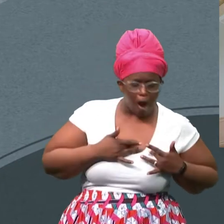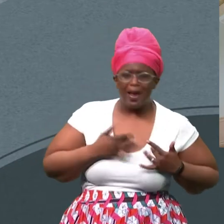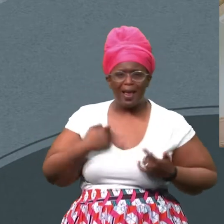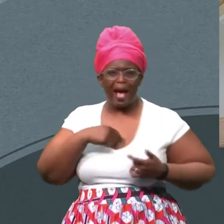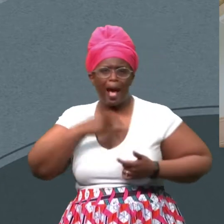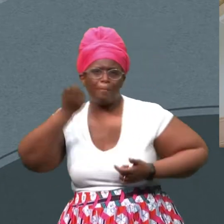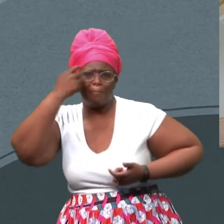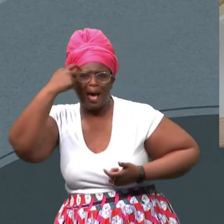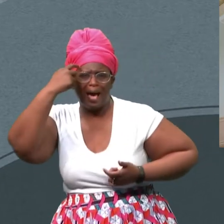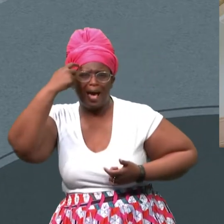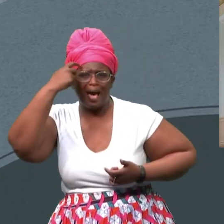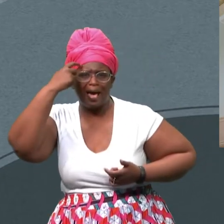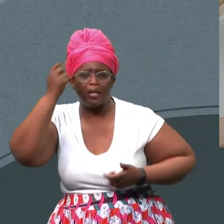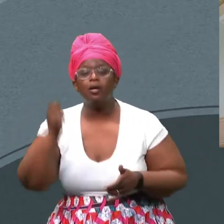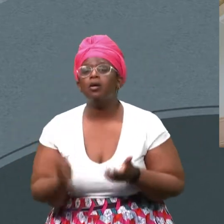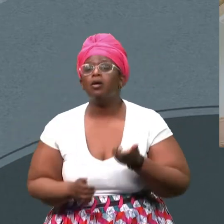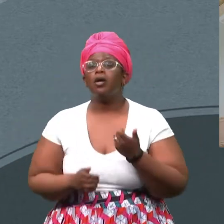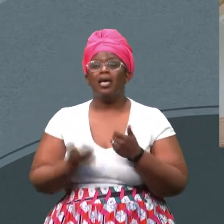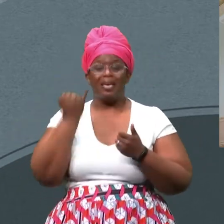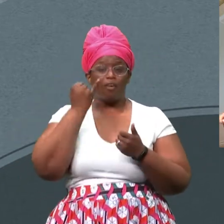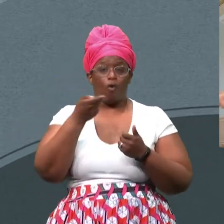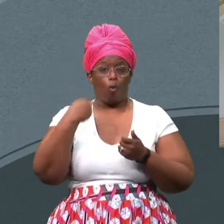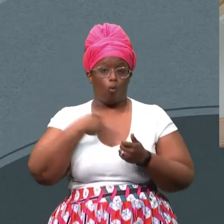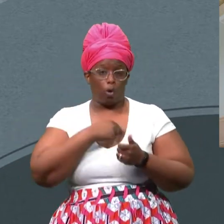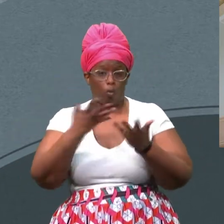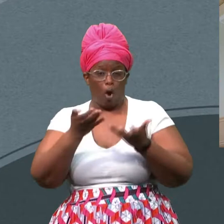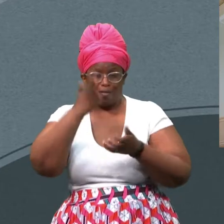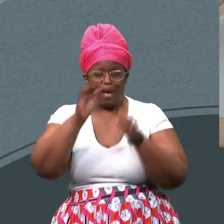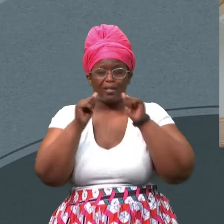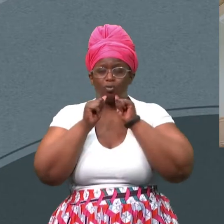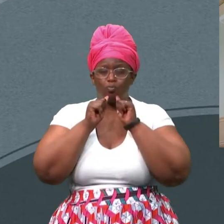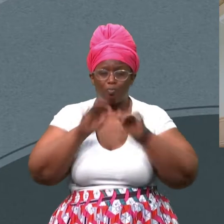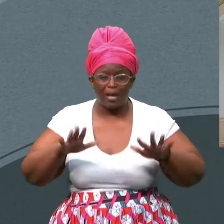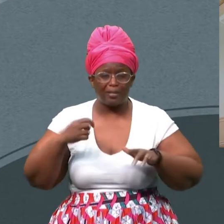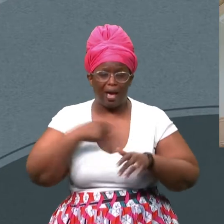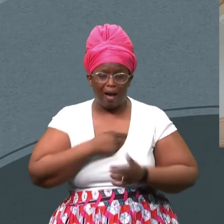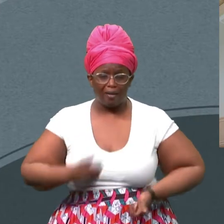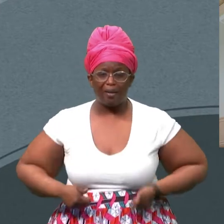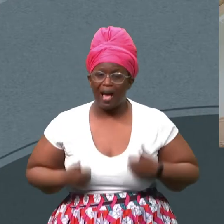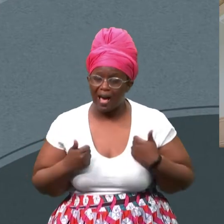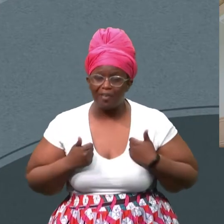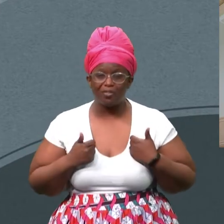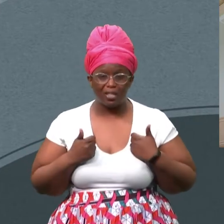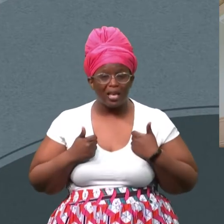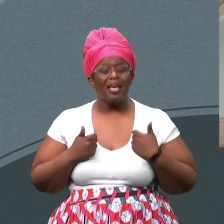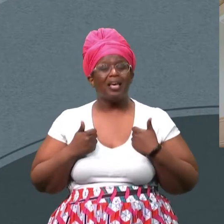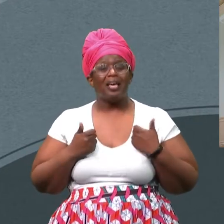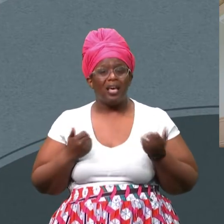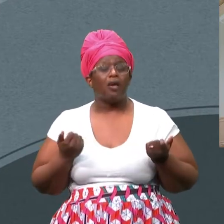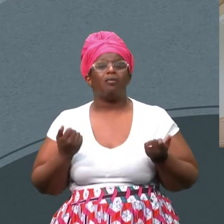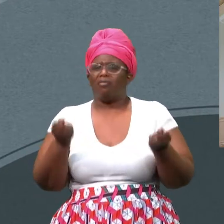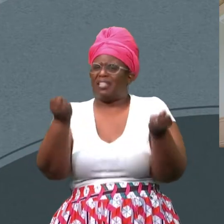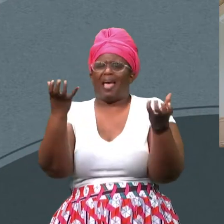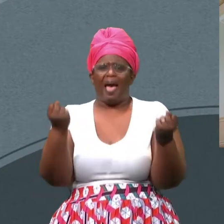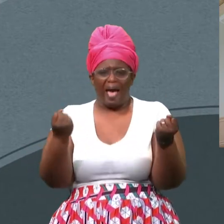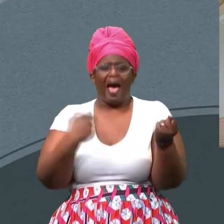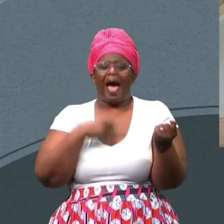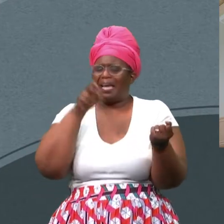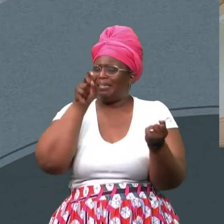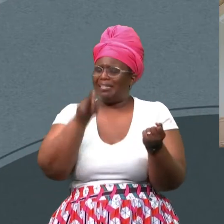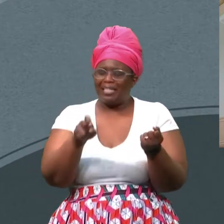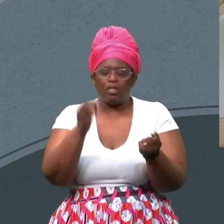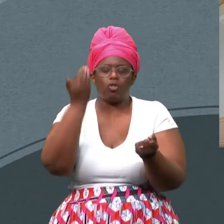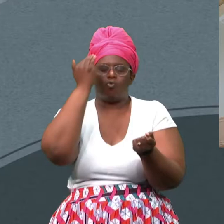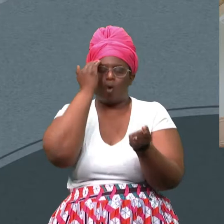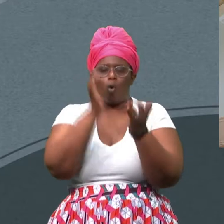the word that is in us. And if we want God to move in our lives, somebody put your hands on yourself and say, I need the word of God in me.